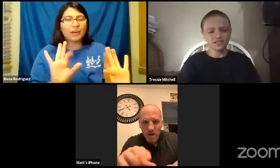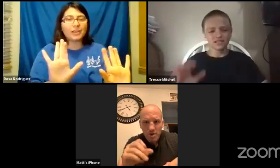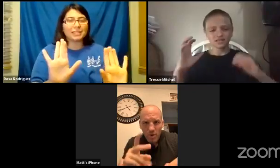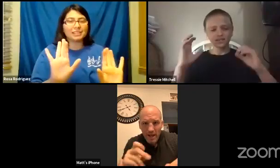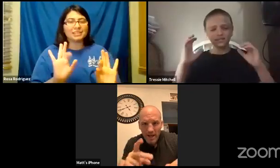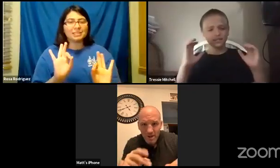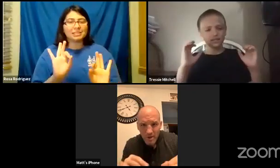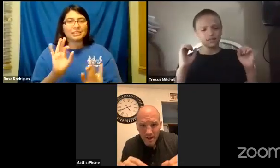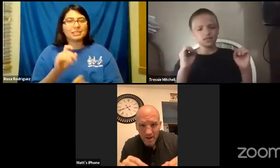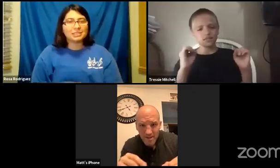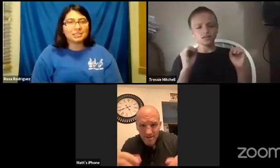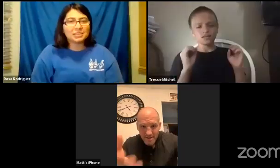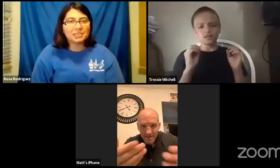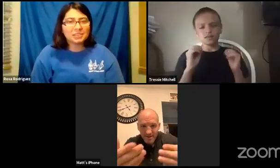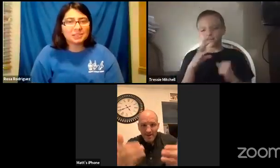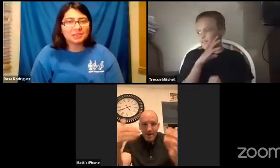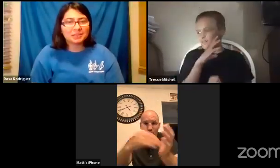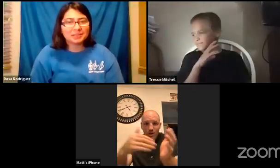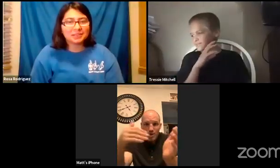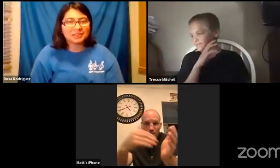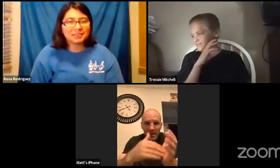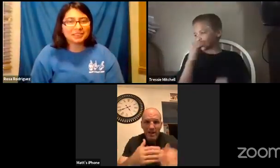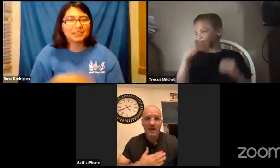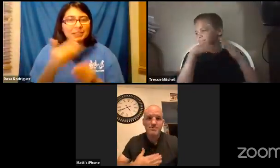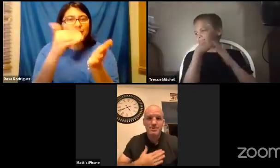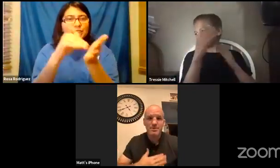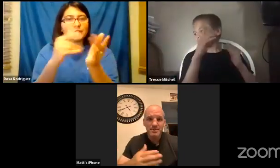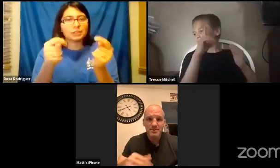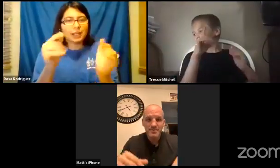Yeah, could you explain a little bit